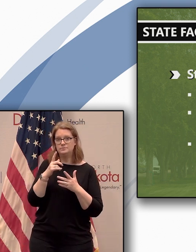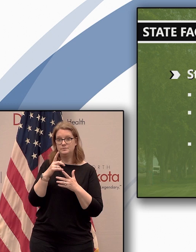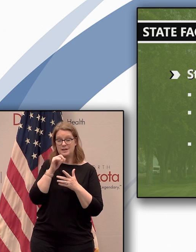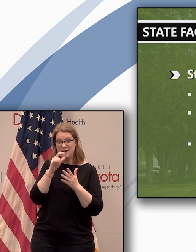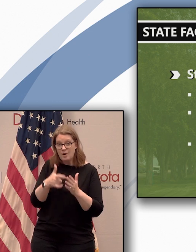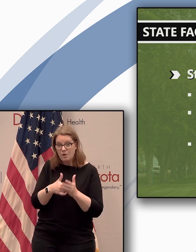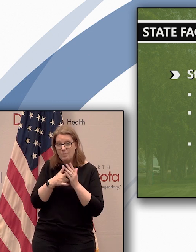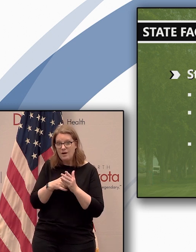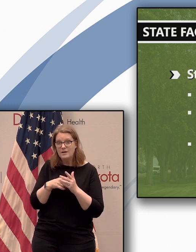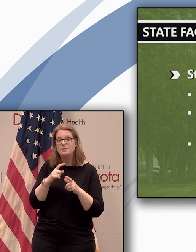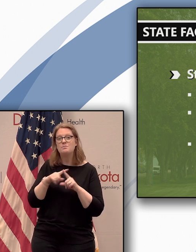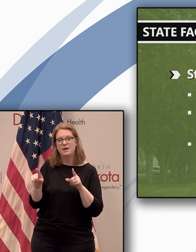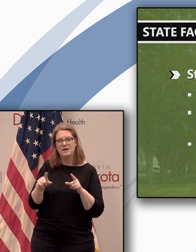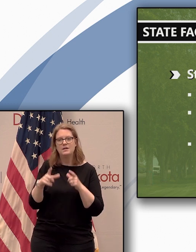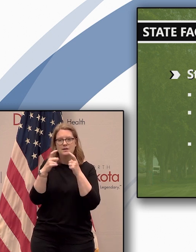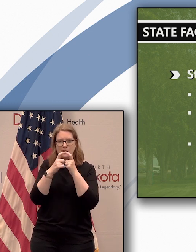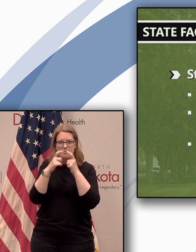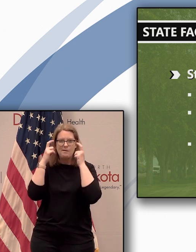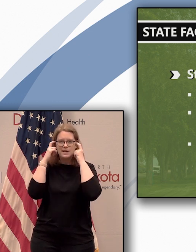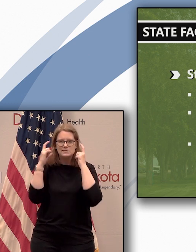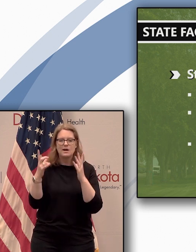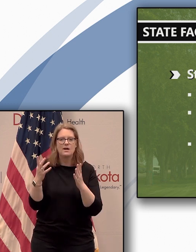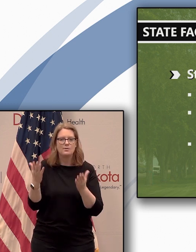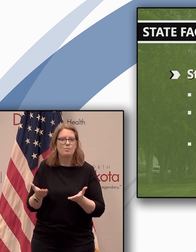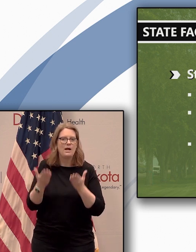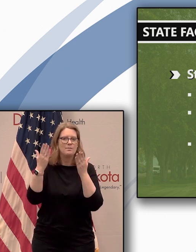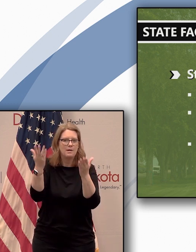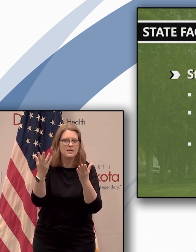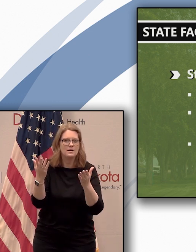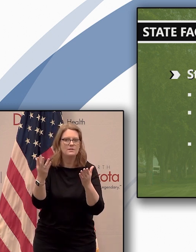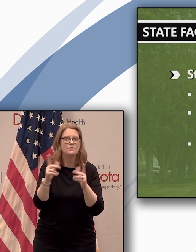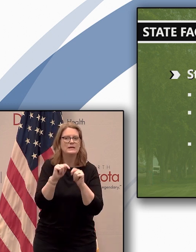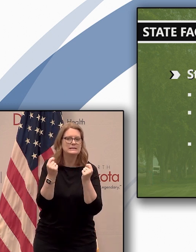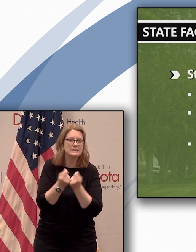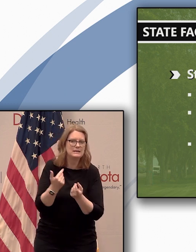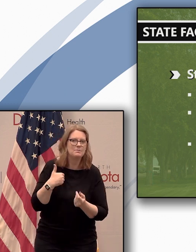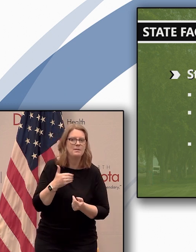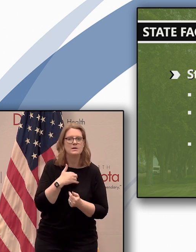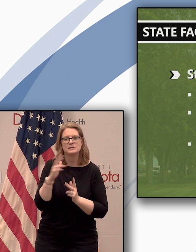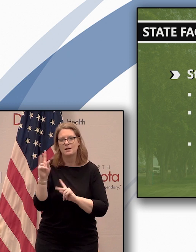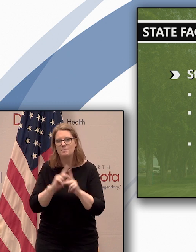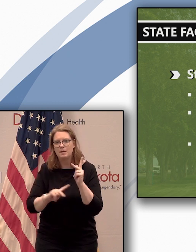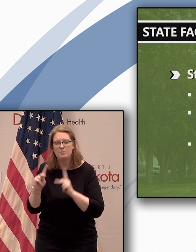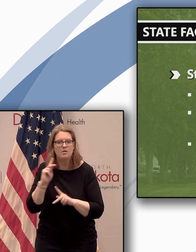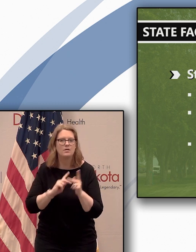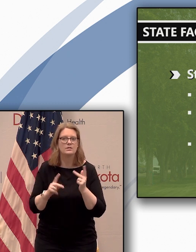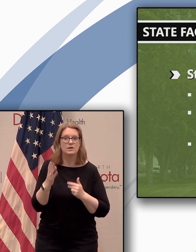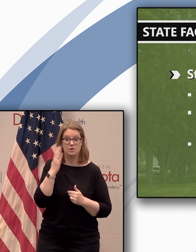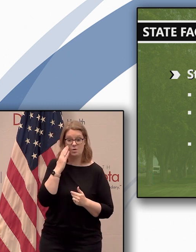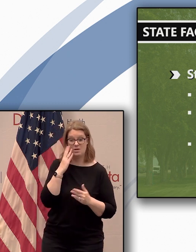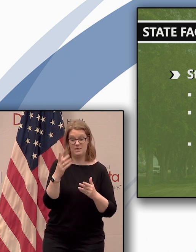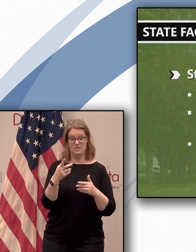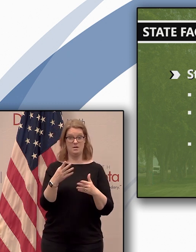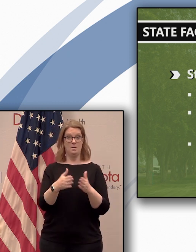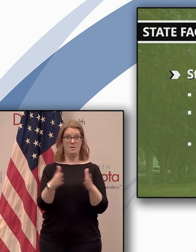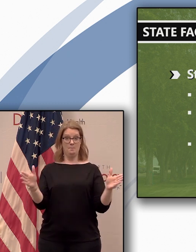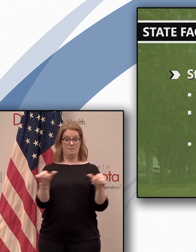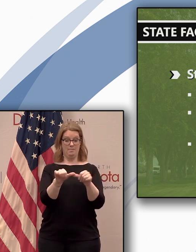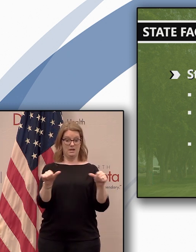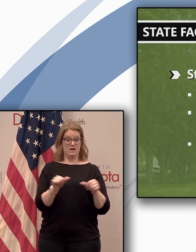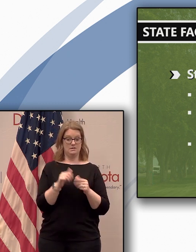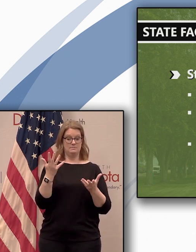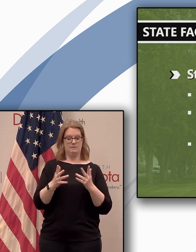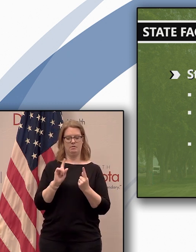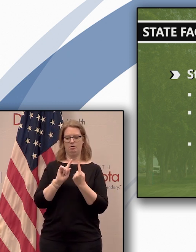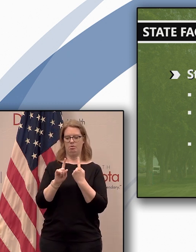strongly recommended for team members and citizens when they're in the public areas where physical distancing may be difficult or not impossible,